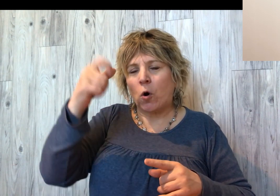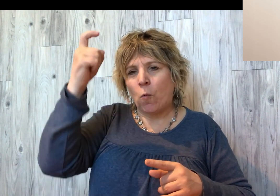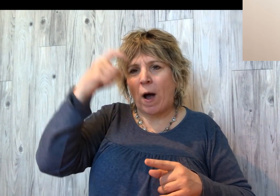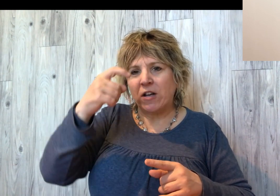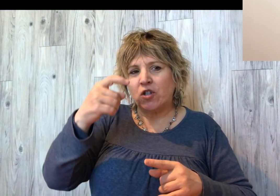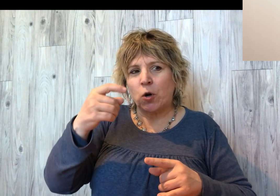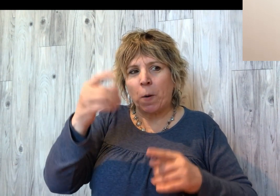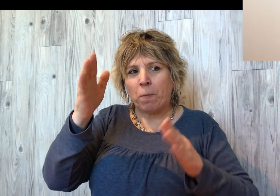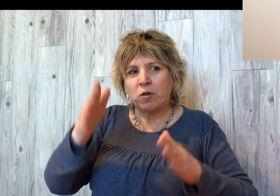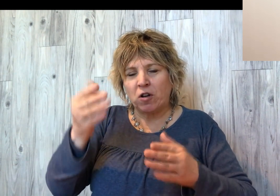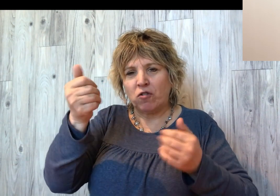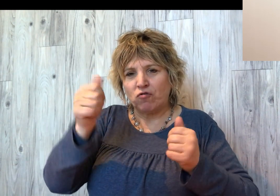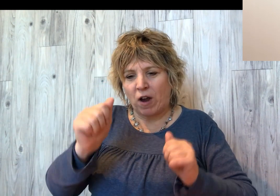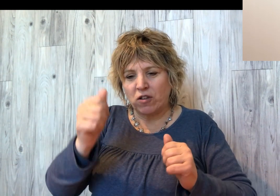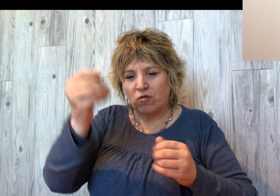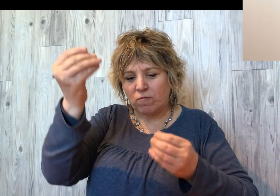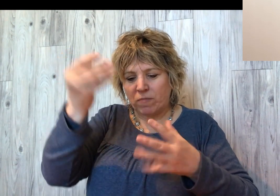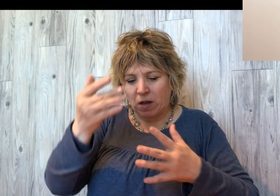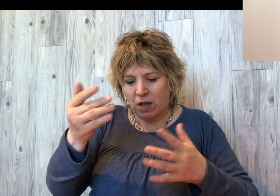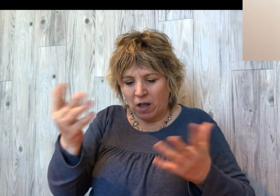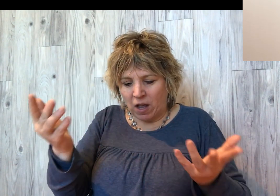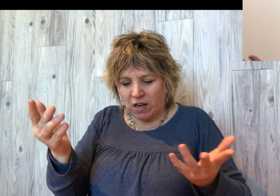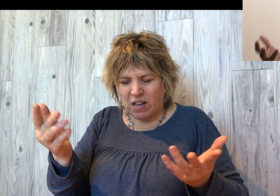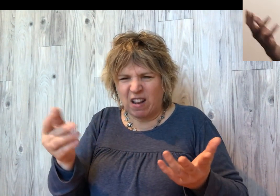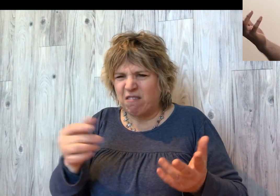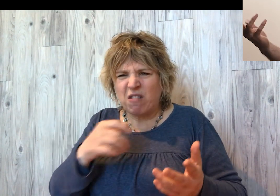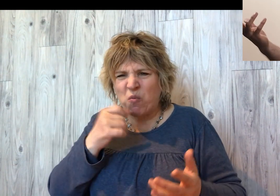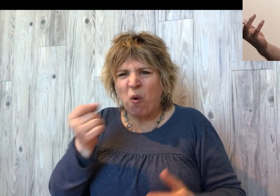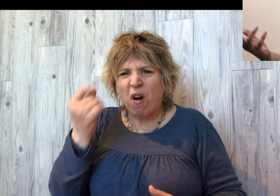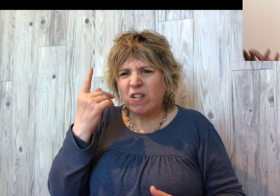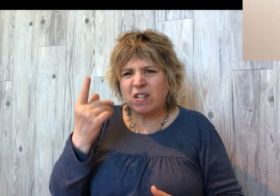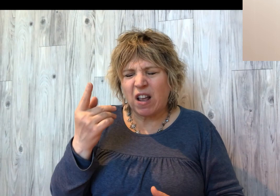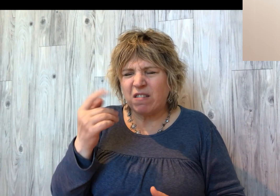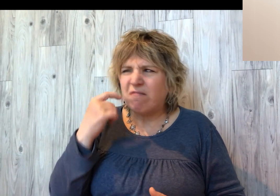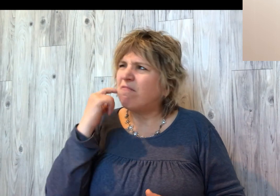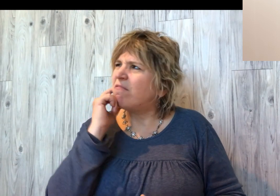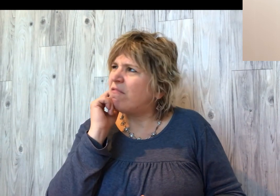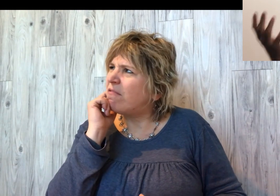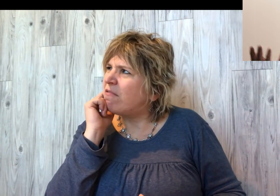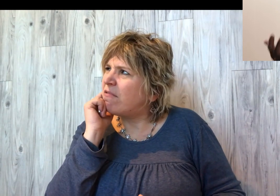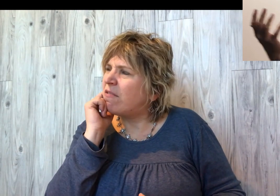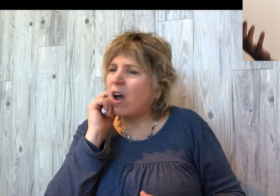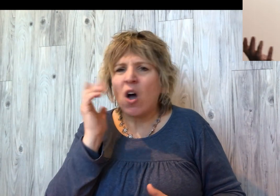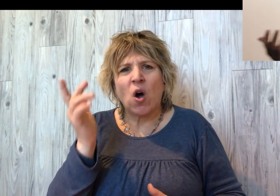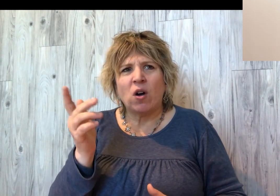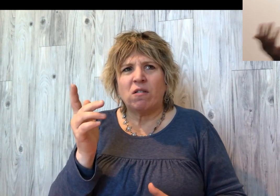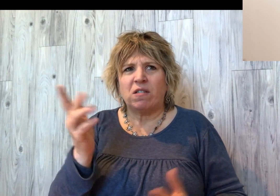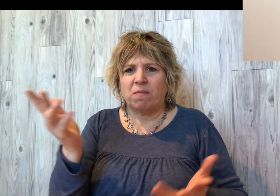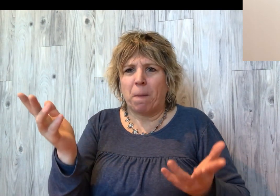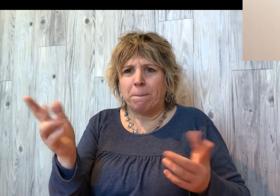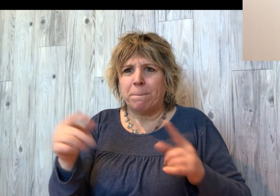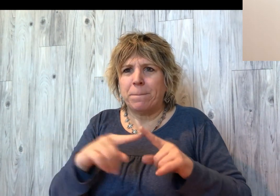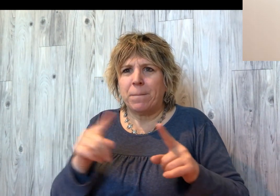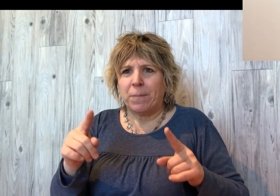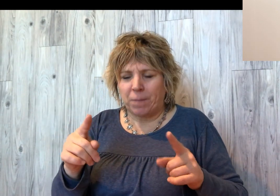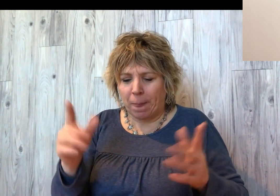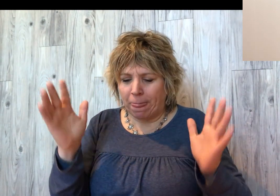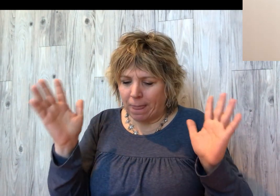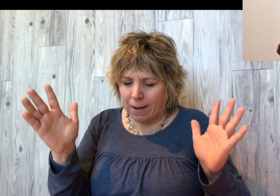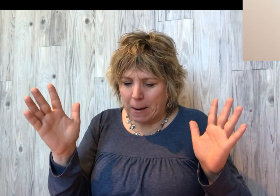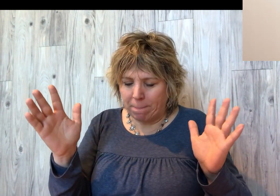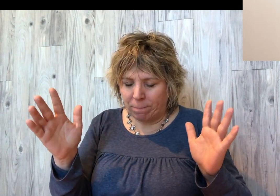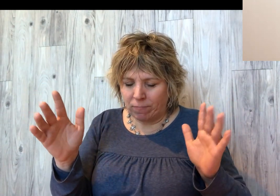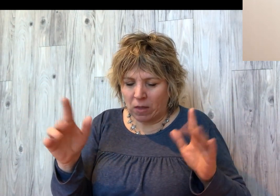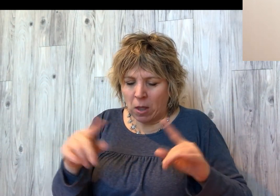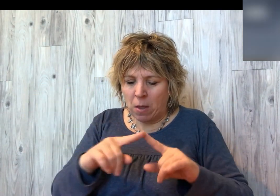to tell you something or correct you, it doesn't make any sense to you. Like, that doesn't seem like it makes any sense. It doesn't seem cool. It doesn't seem right. It just seems old fashioned. You